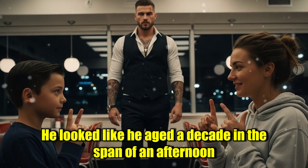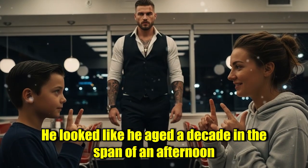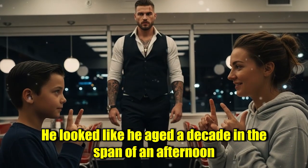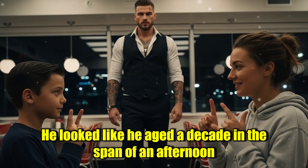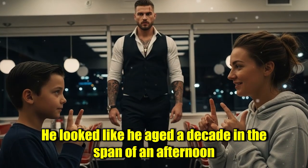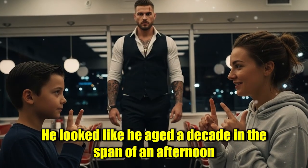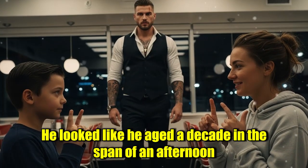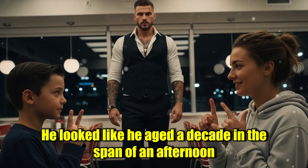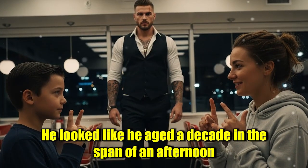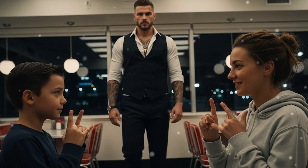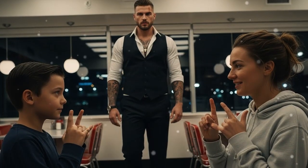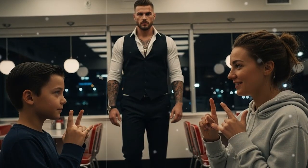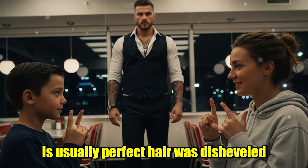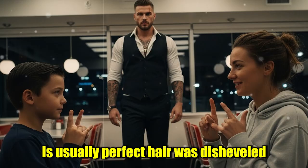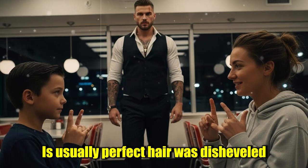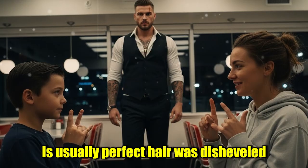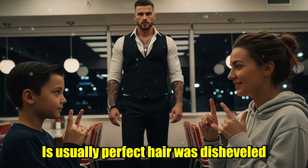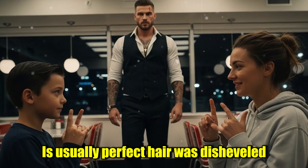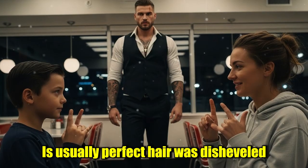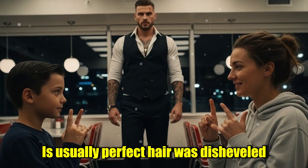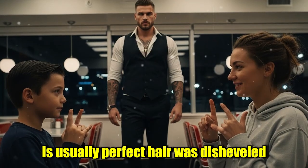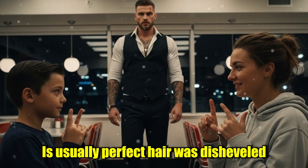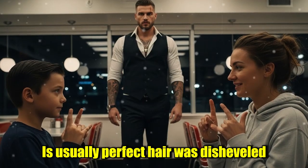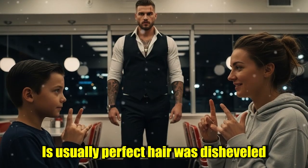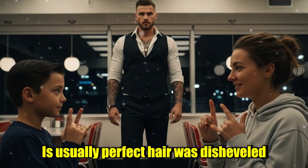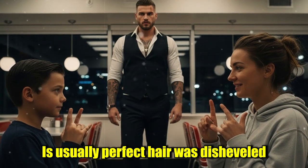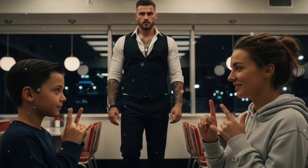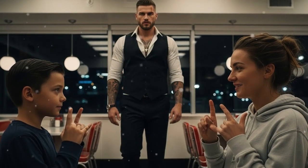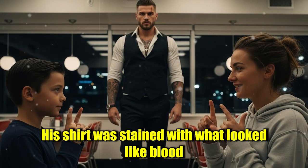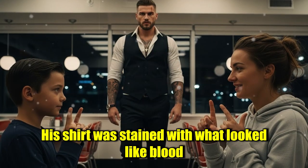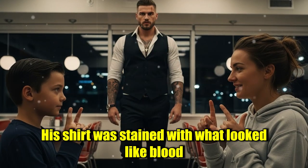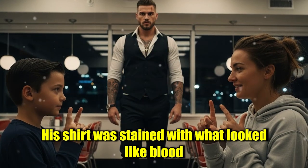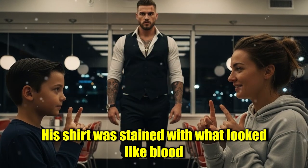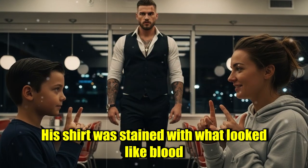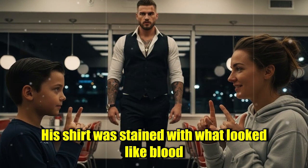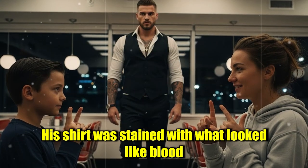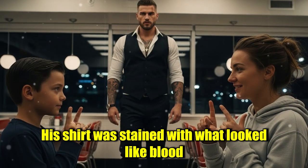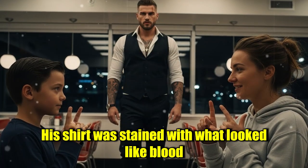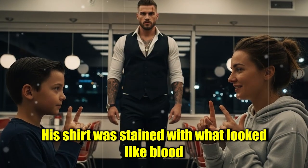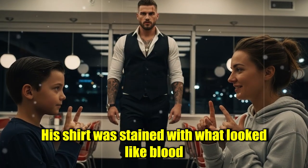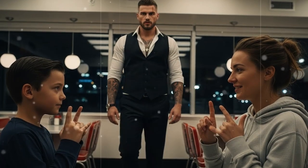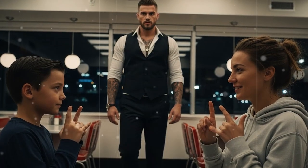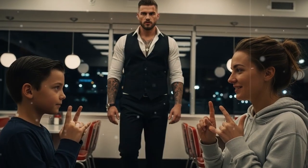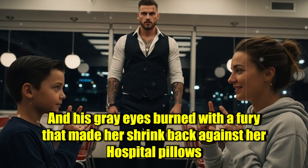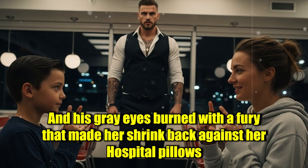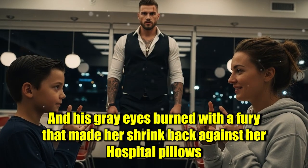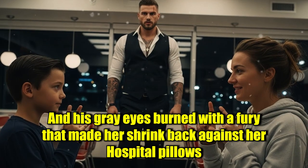in the span of an afternoon. His usually perfect hair was disheveled, his shirt was stained with what looked like blood, and his gray